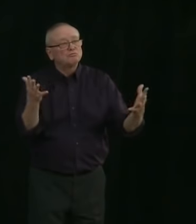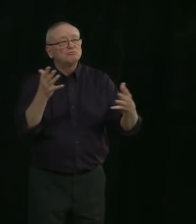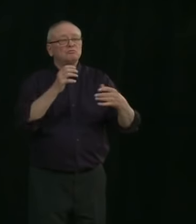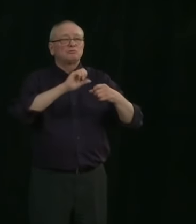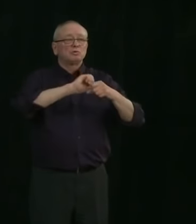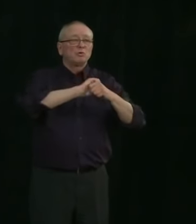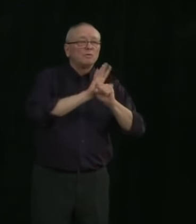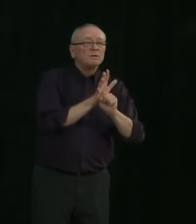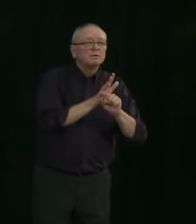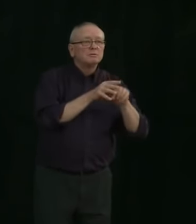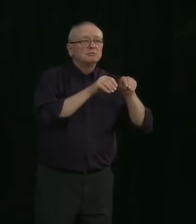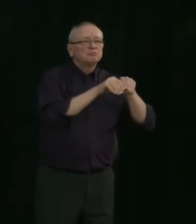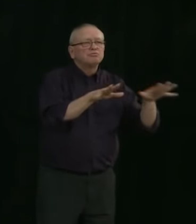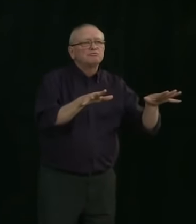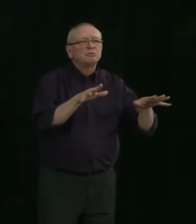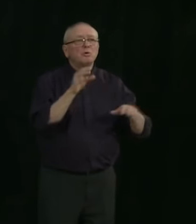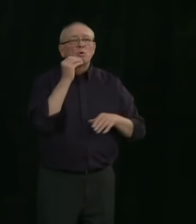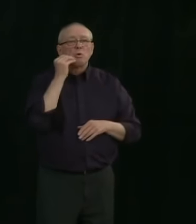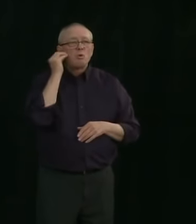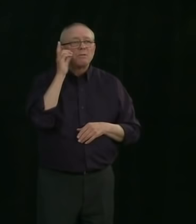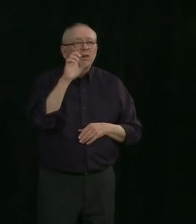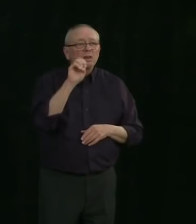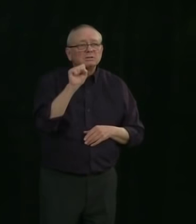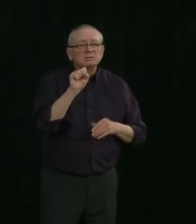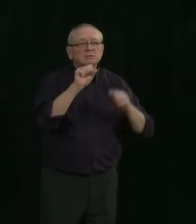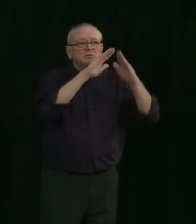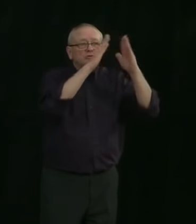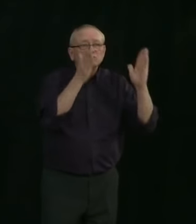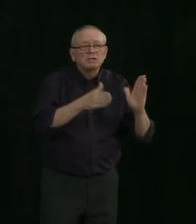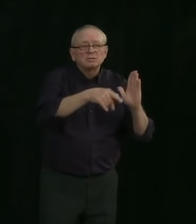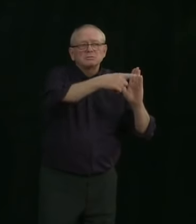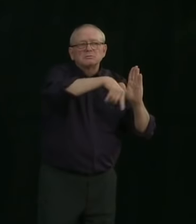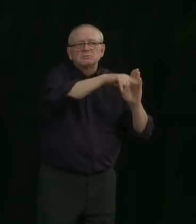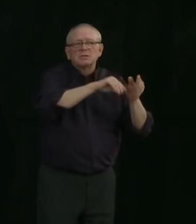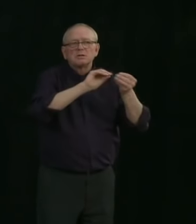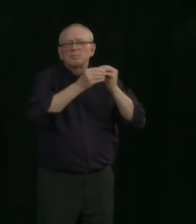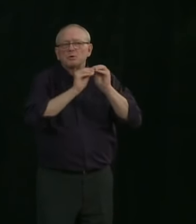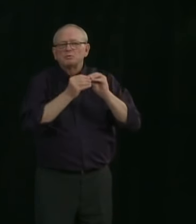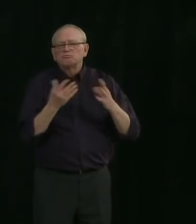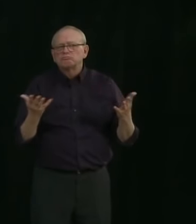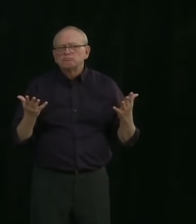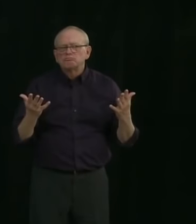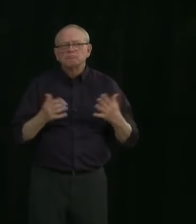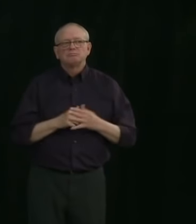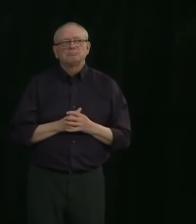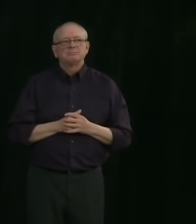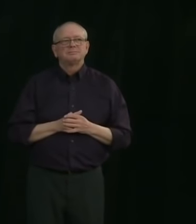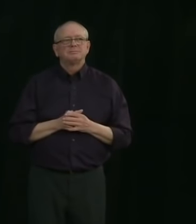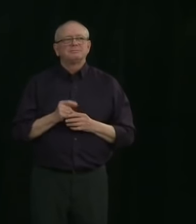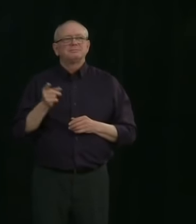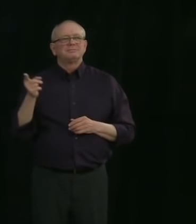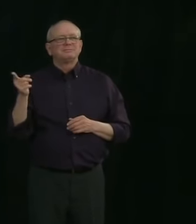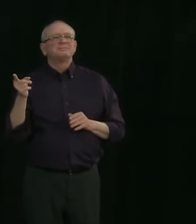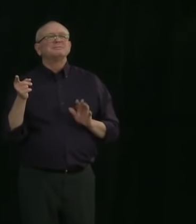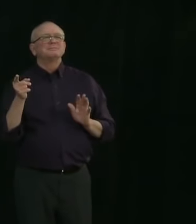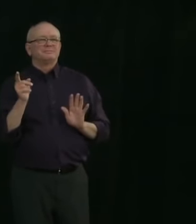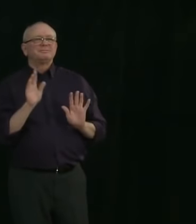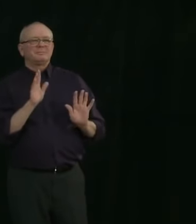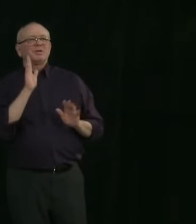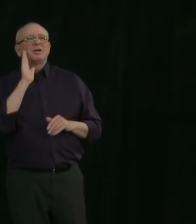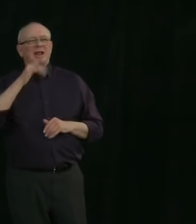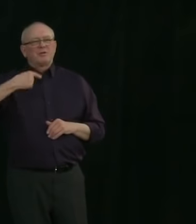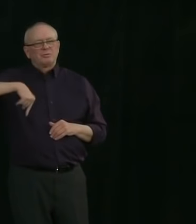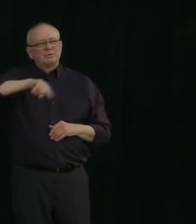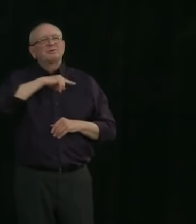doing? So we have been reporting cases in populations where we know there is